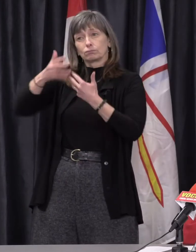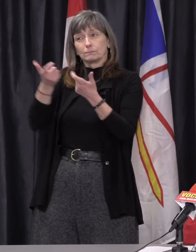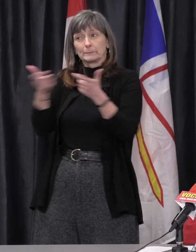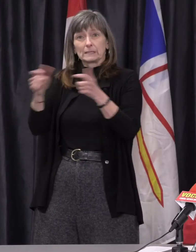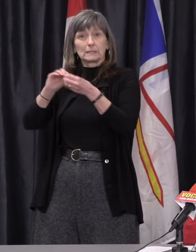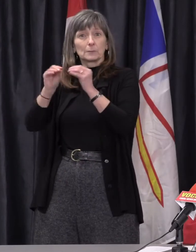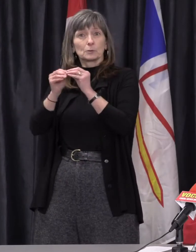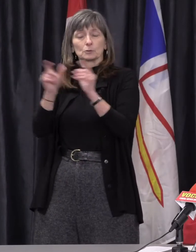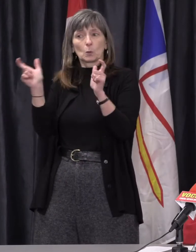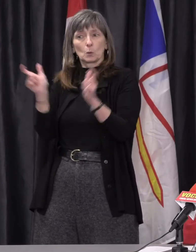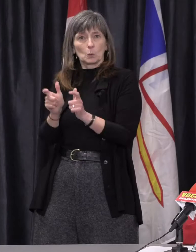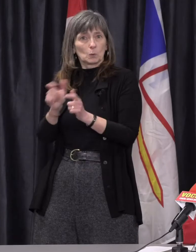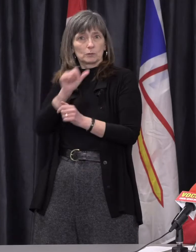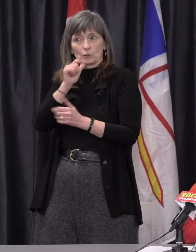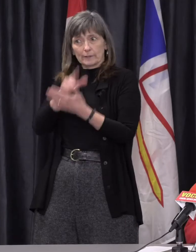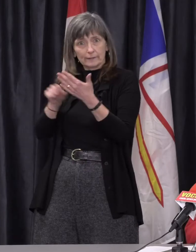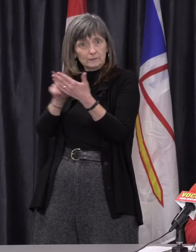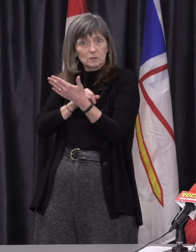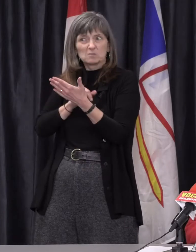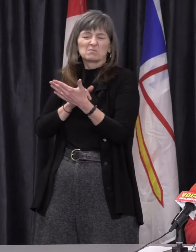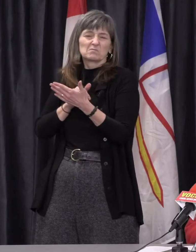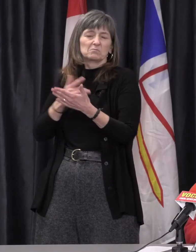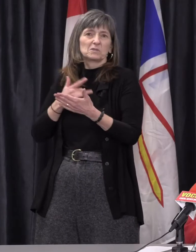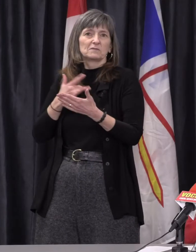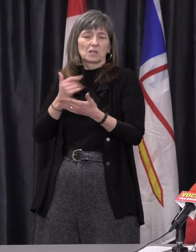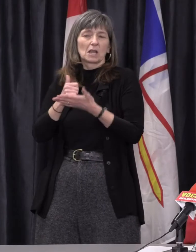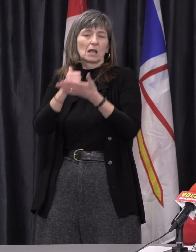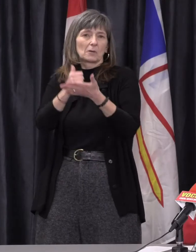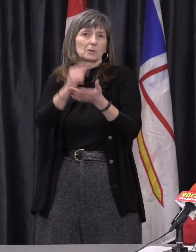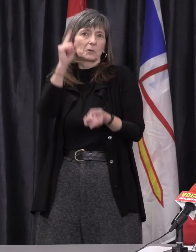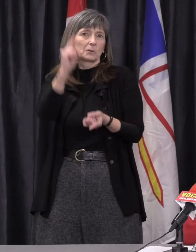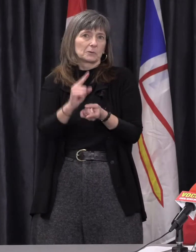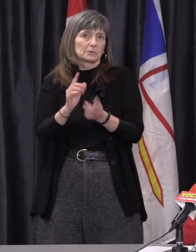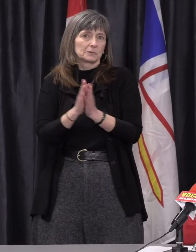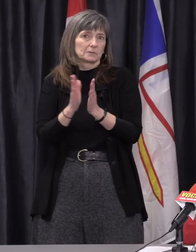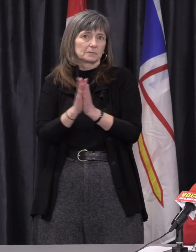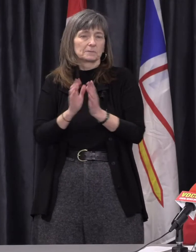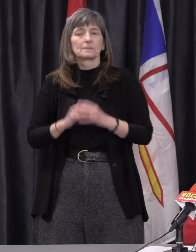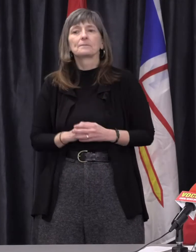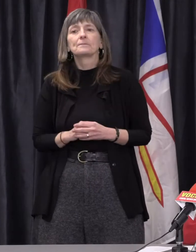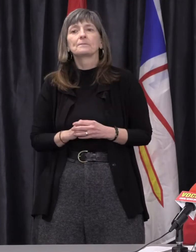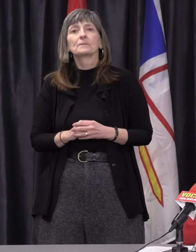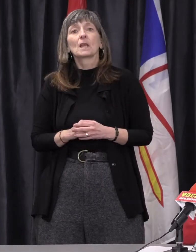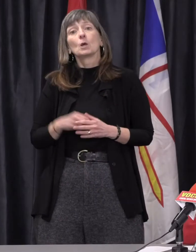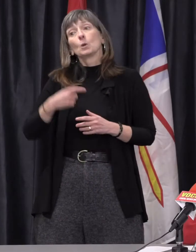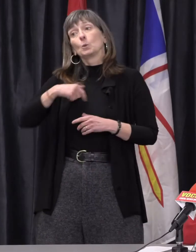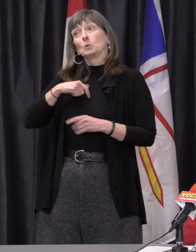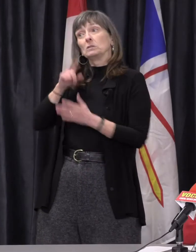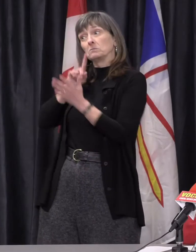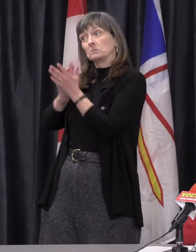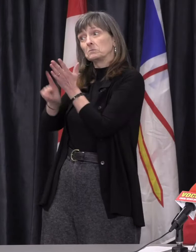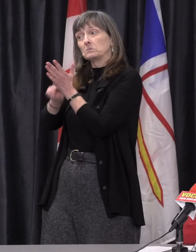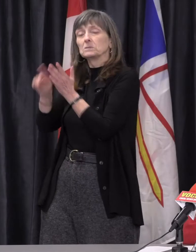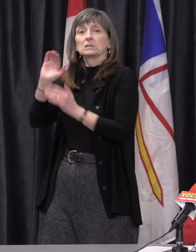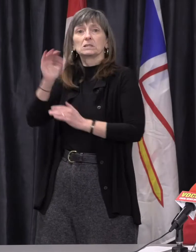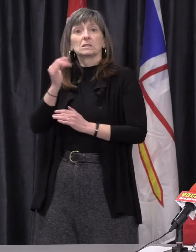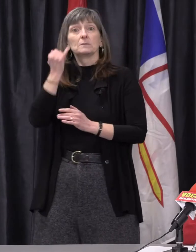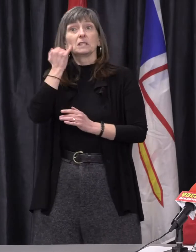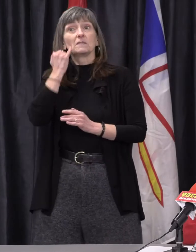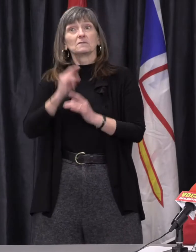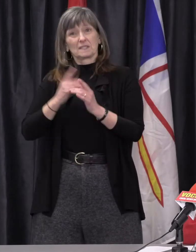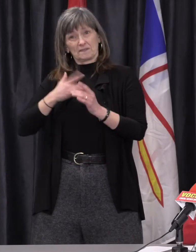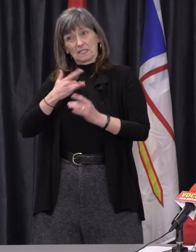to alleviate the spread. The evidence tells us people are contagious when they have symptoms, and if someone has been in contact with